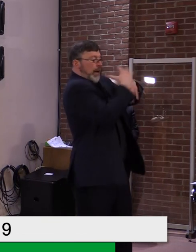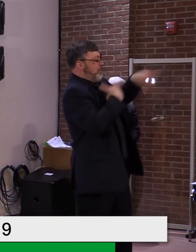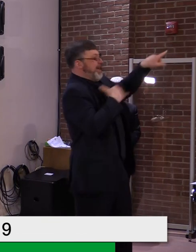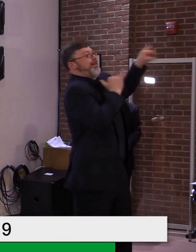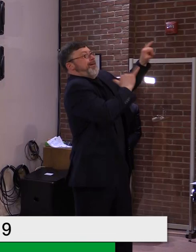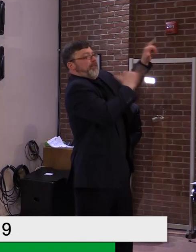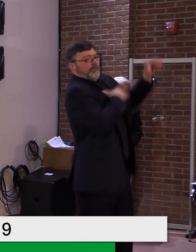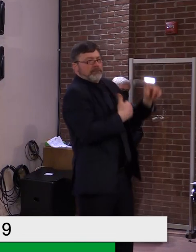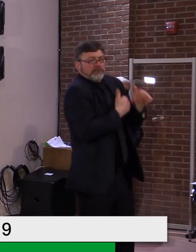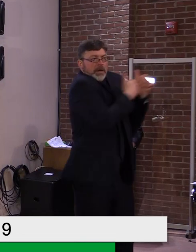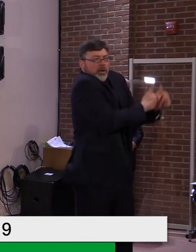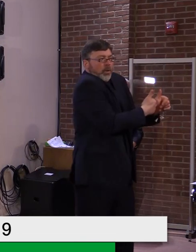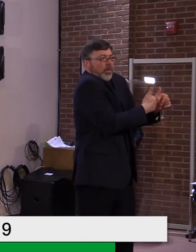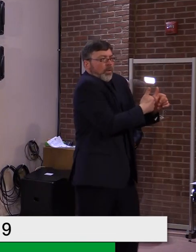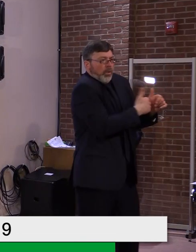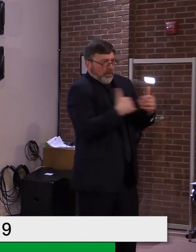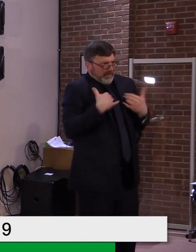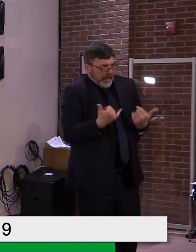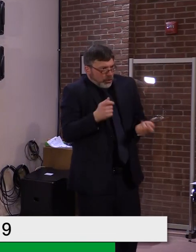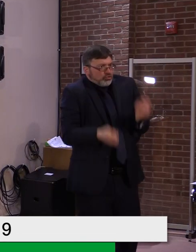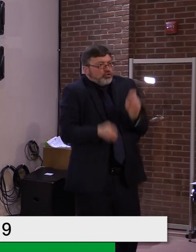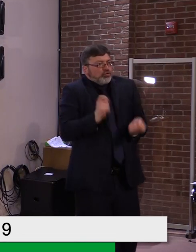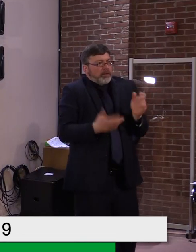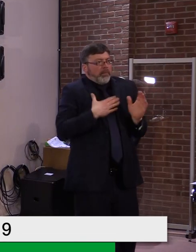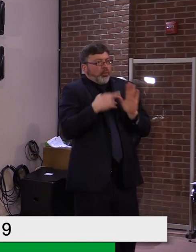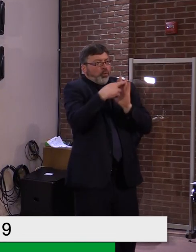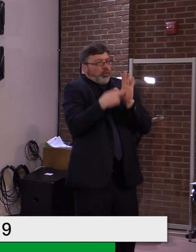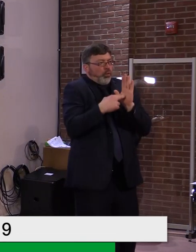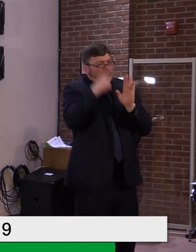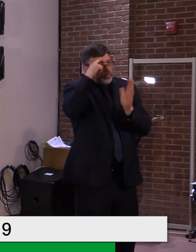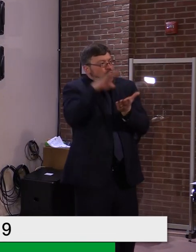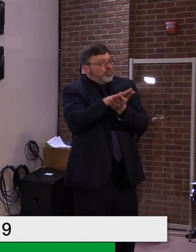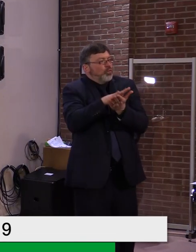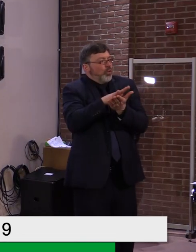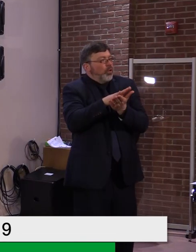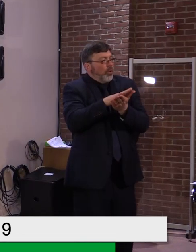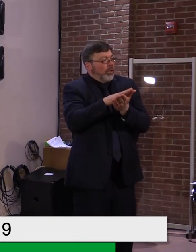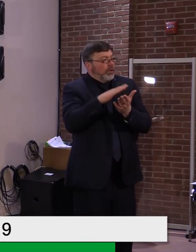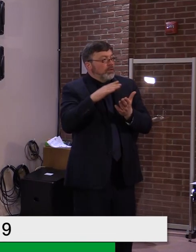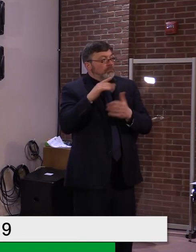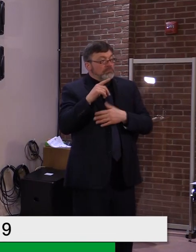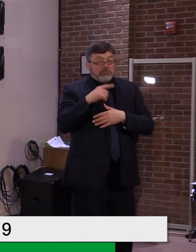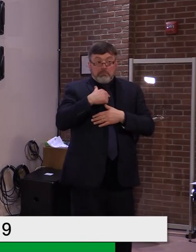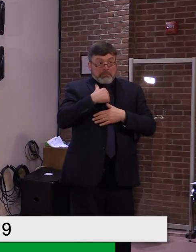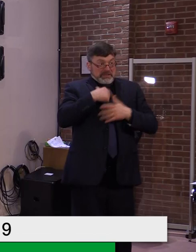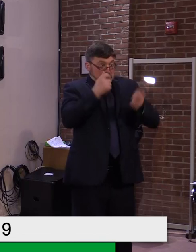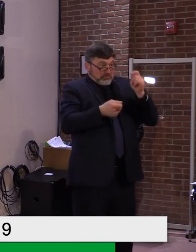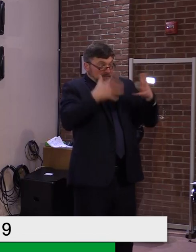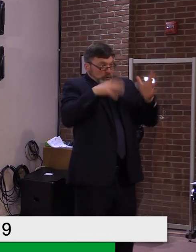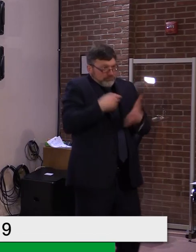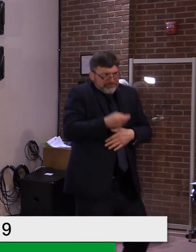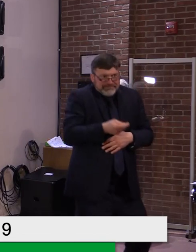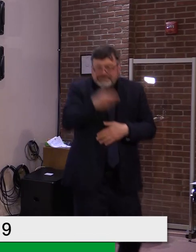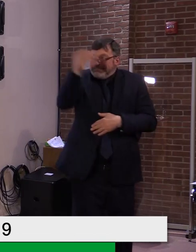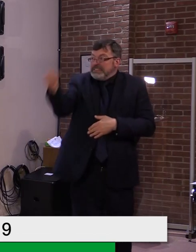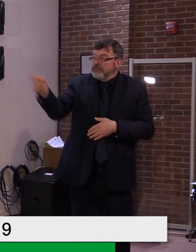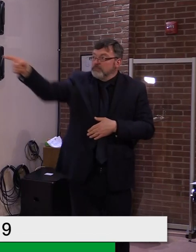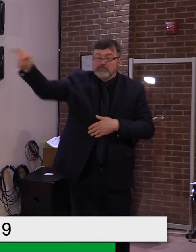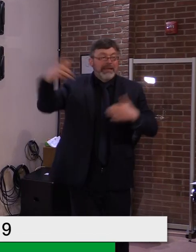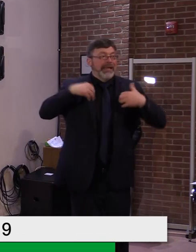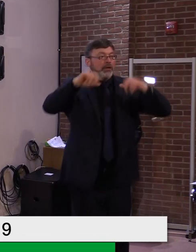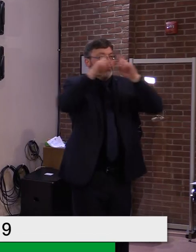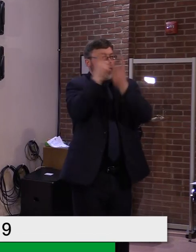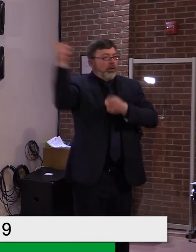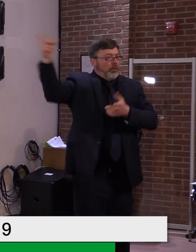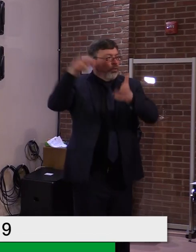into our approach. I know our team at the health department will be reviewing the CDC guidance as well as the studies